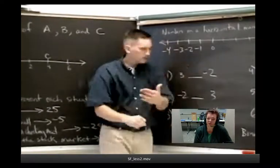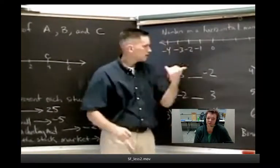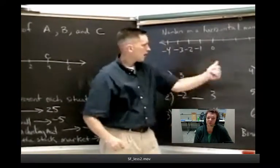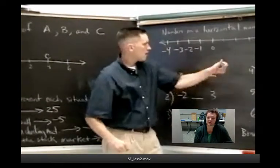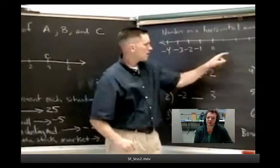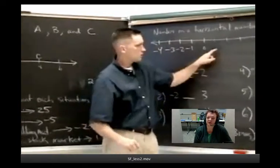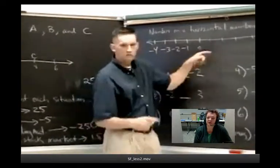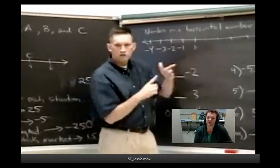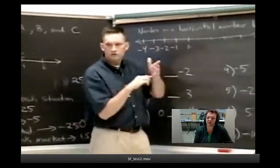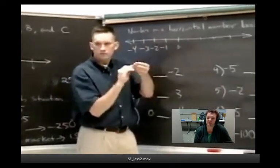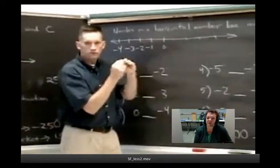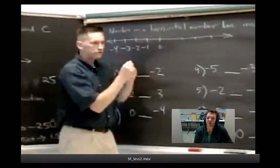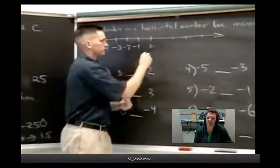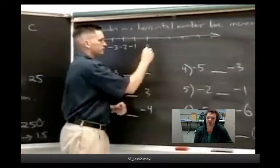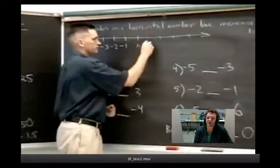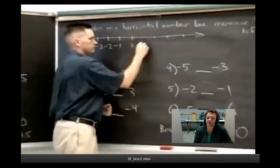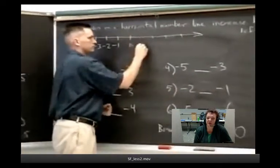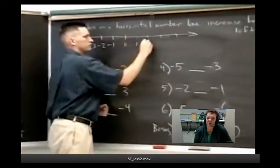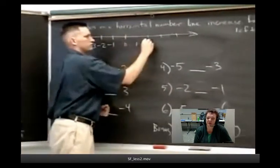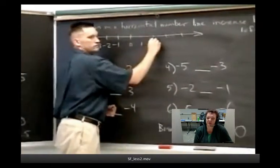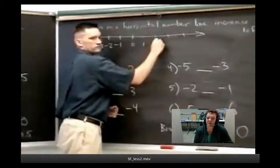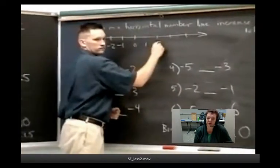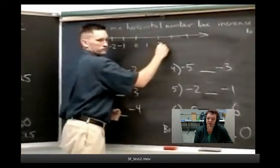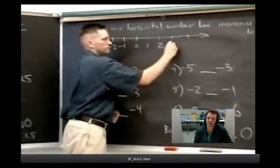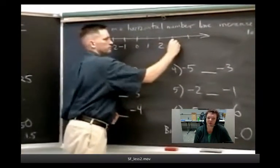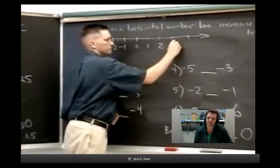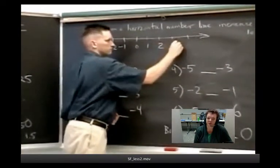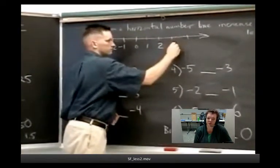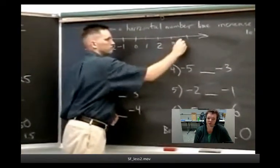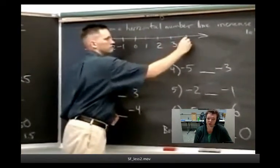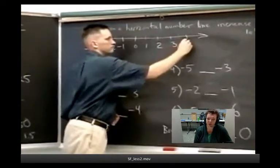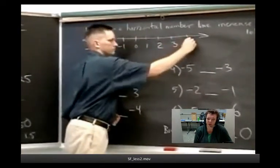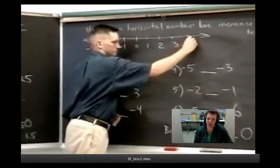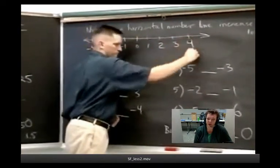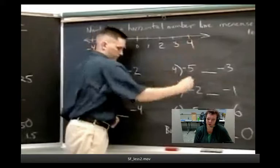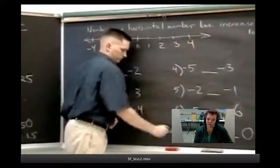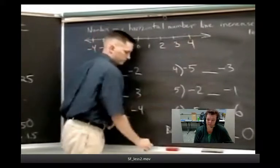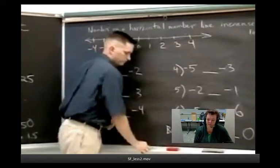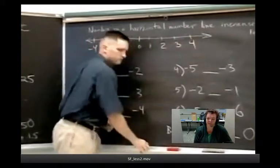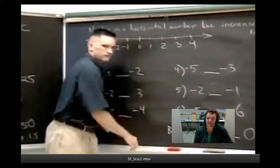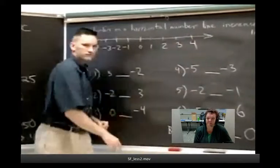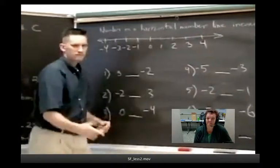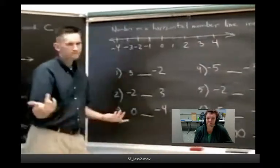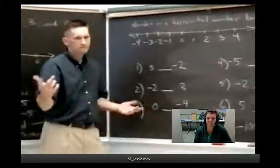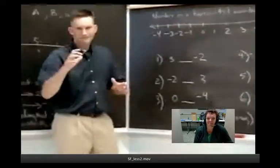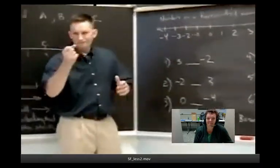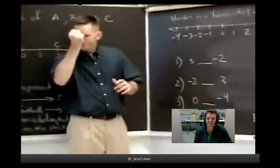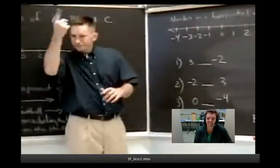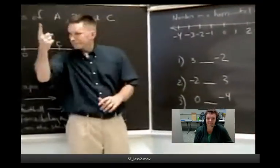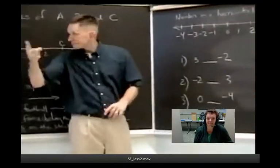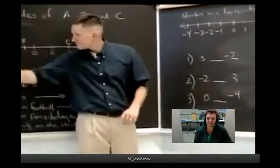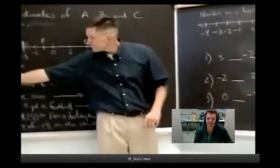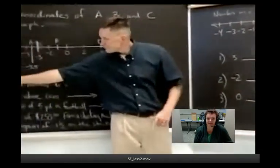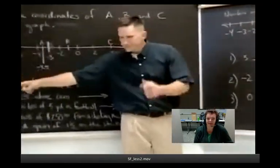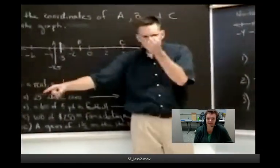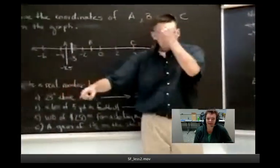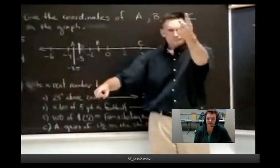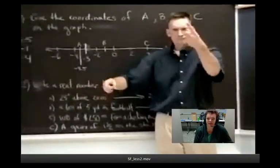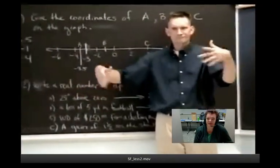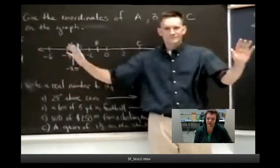-4. Good, thank you. How about here? 1, 2, 3, 4. Yep. All right, you